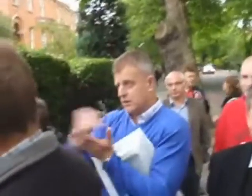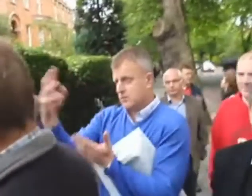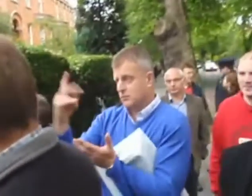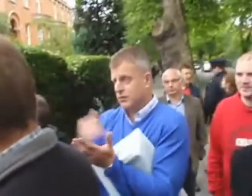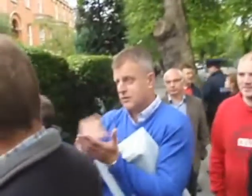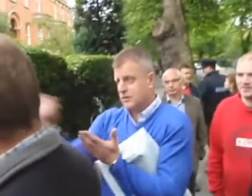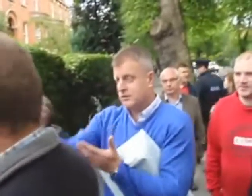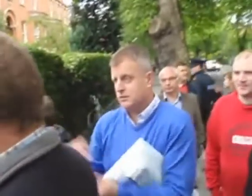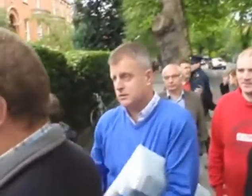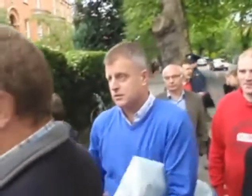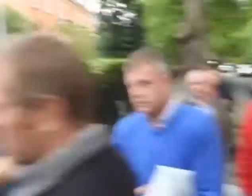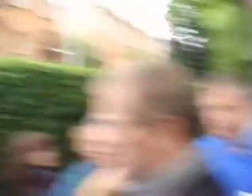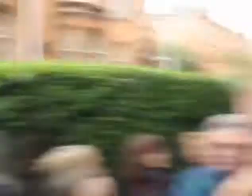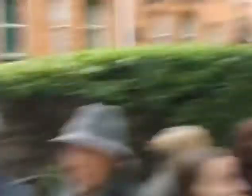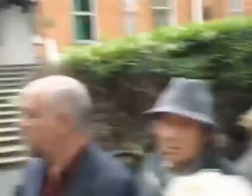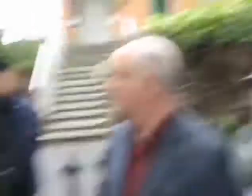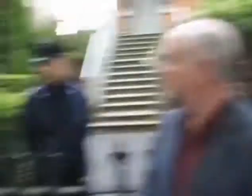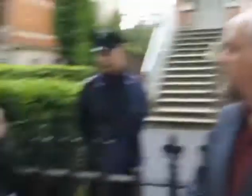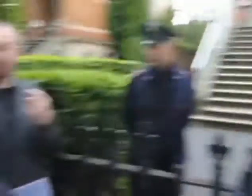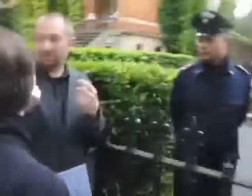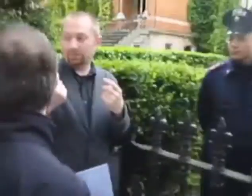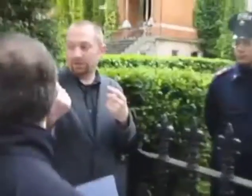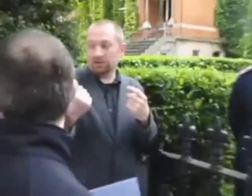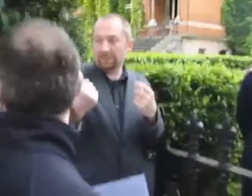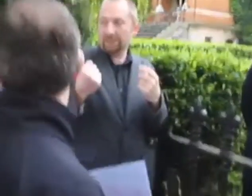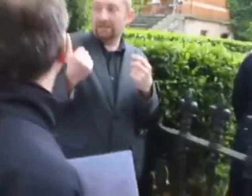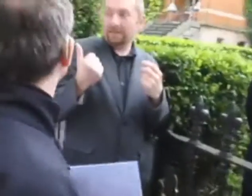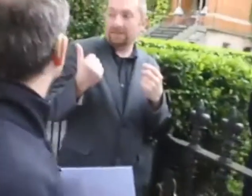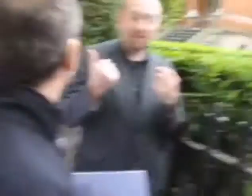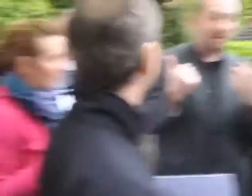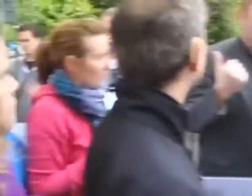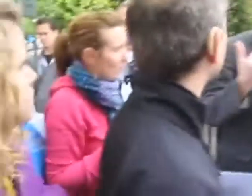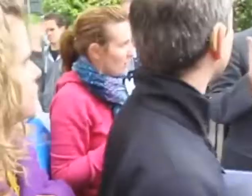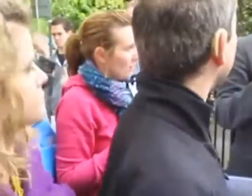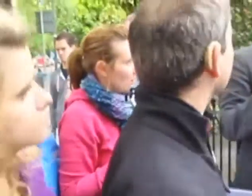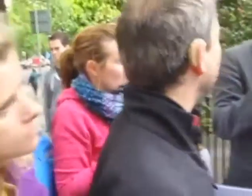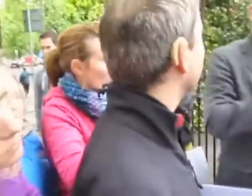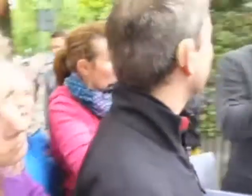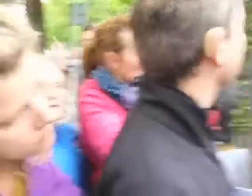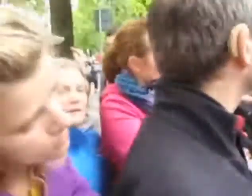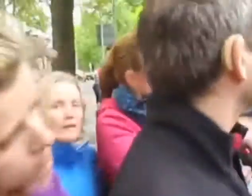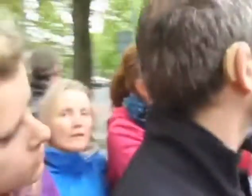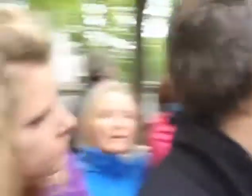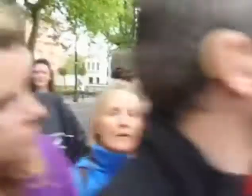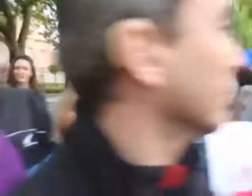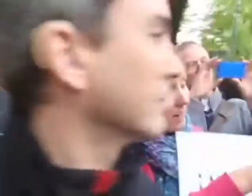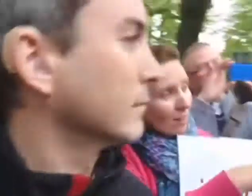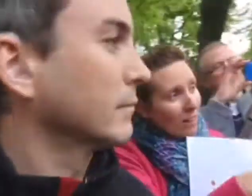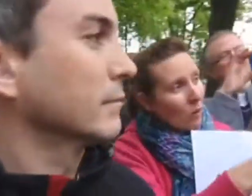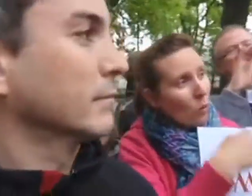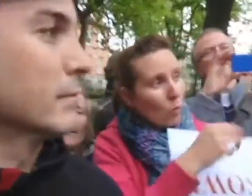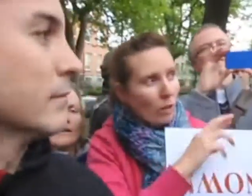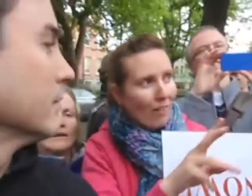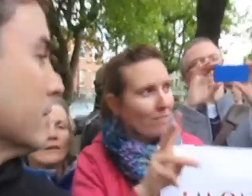The language, so we're trying to keep the standard high. So if you could pass it on to the ambassador, you can pass it on to the government. So we're here today, but in other